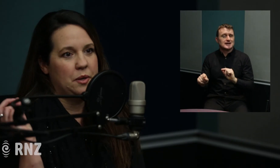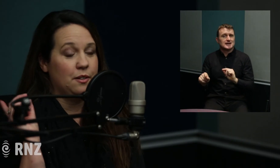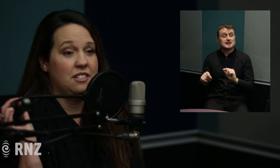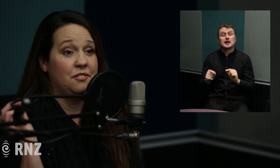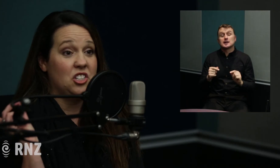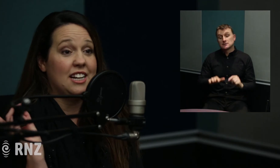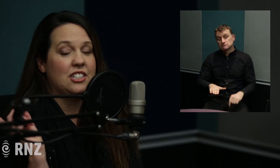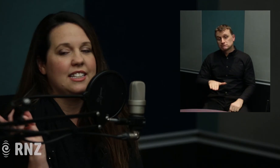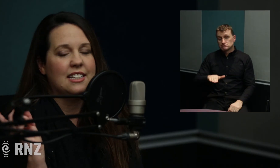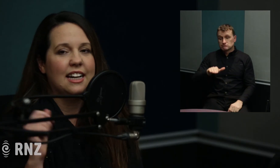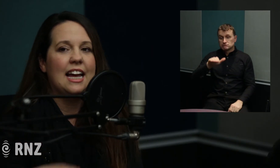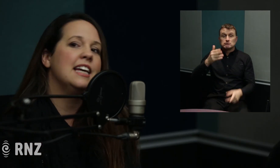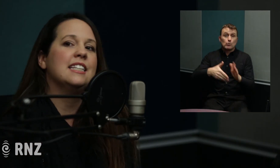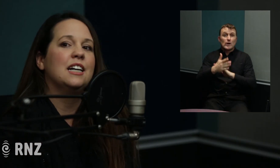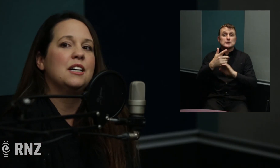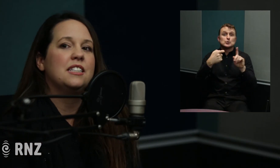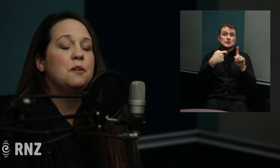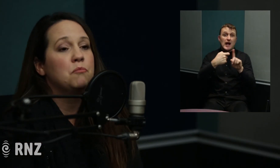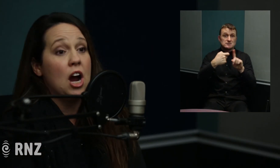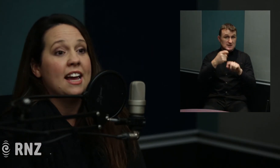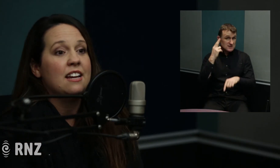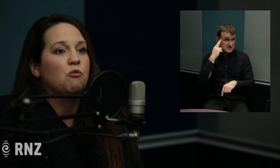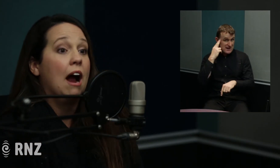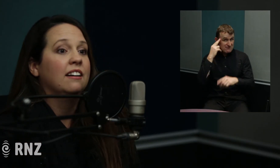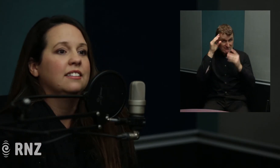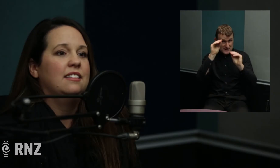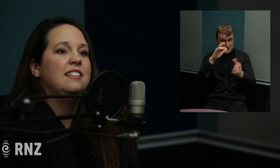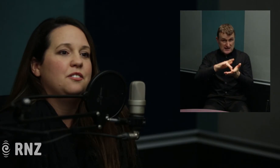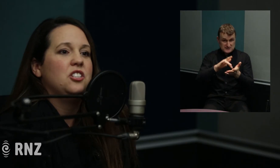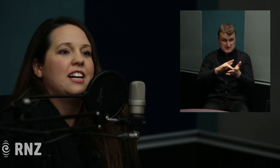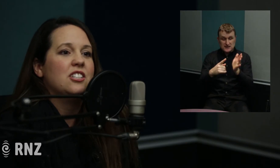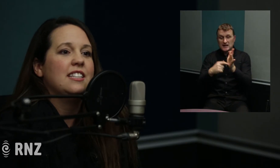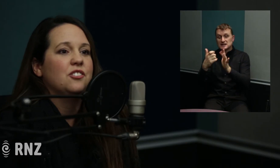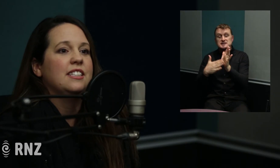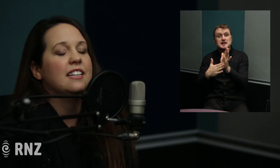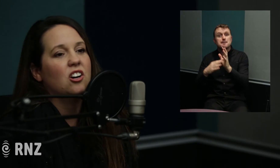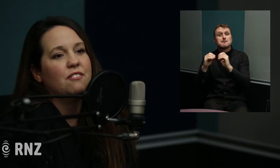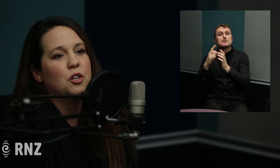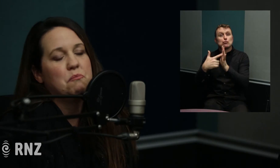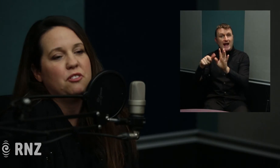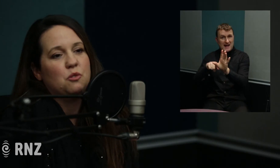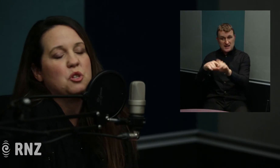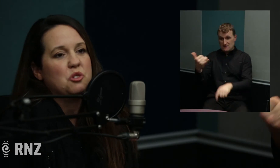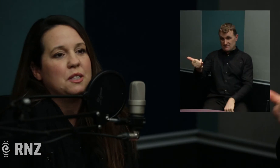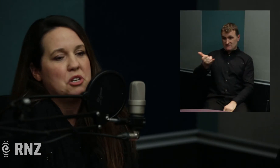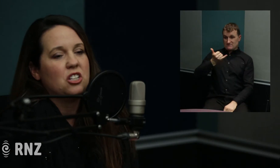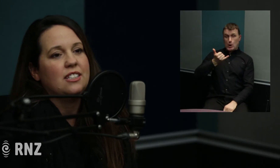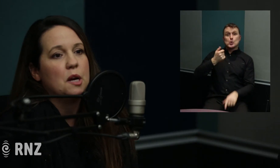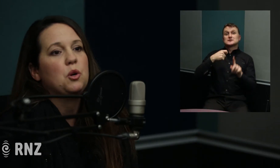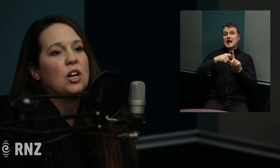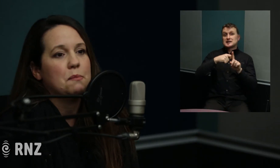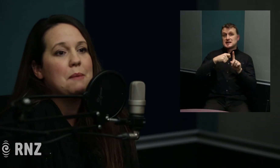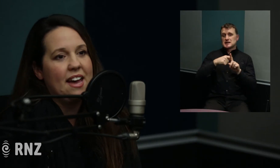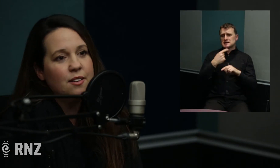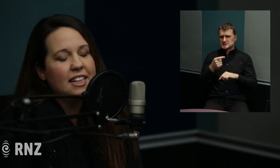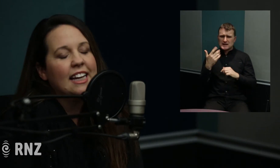Deaf School, Kelston Deaf Education Centre, and Tim Bray rung the Deaf Education Centre and said, I've got professional children's productions